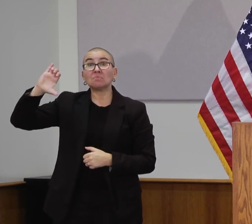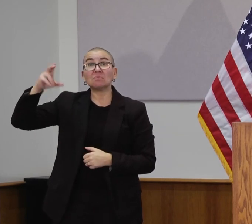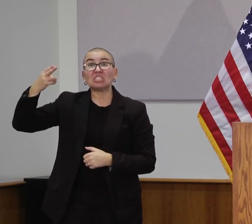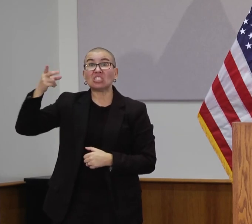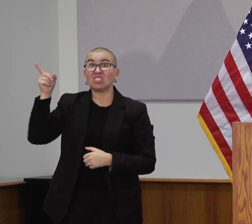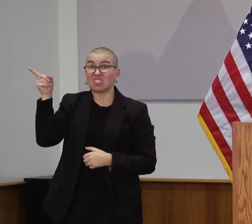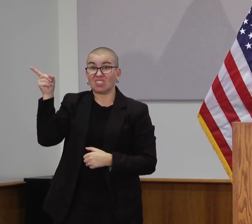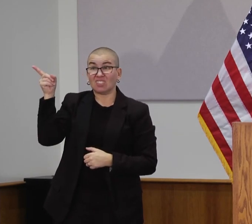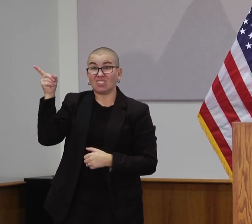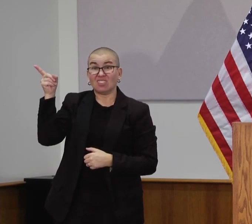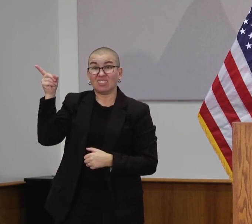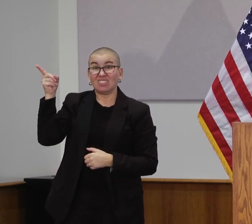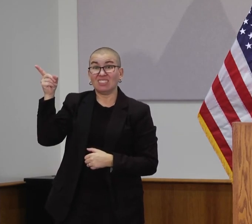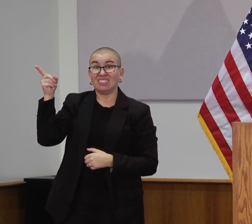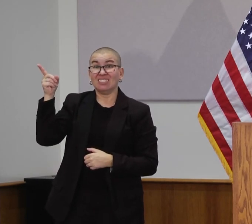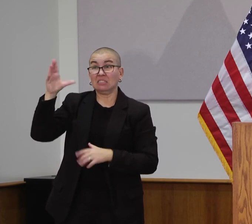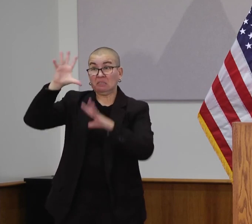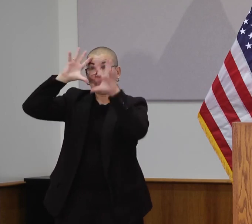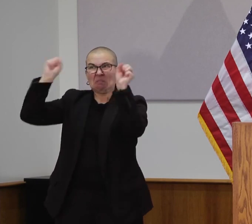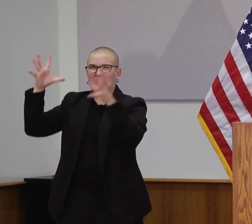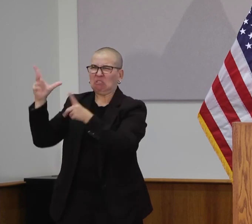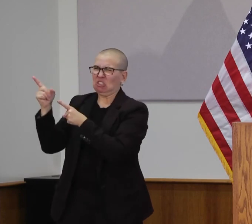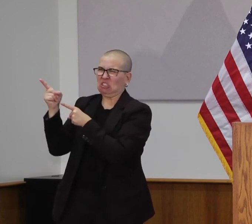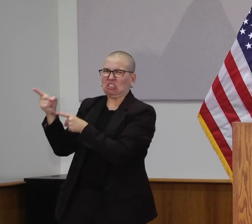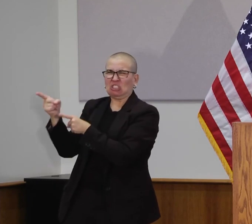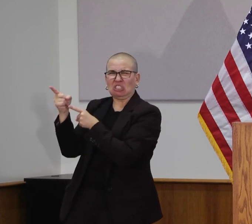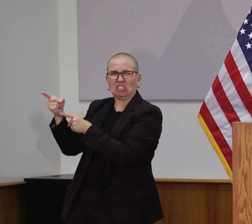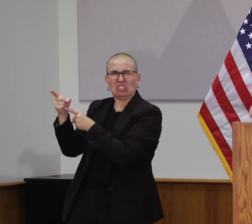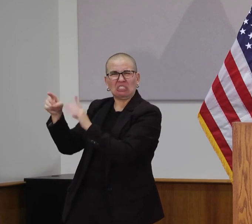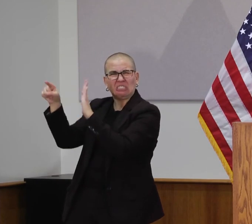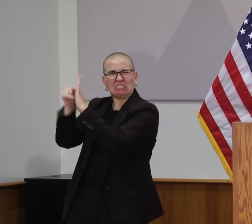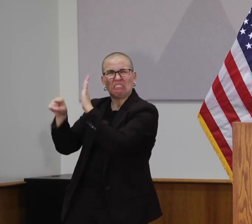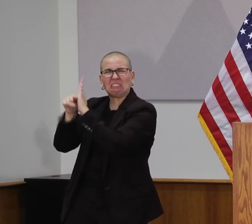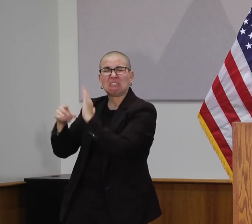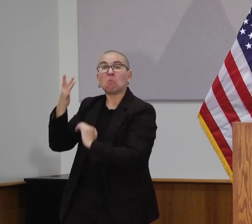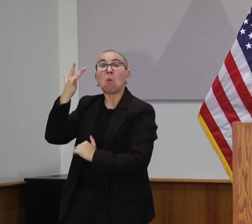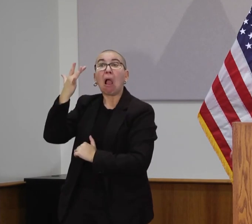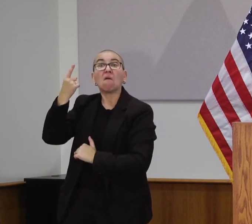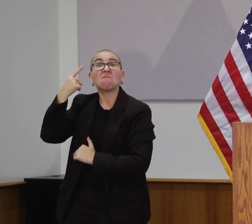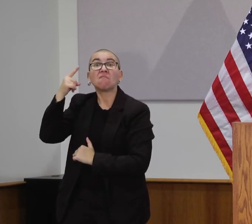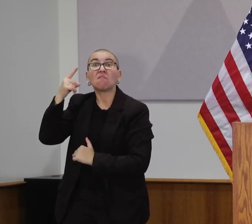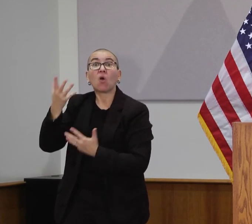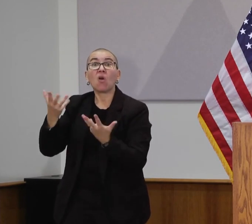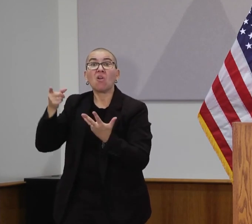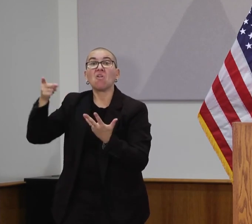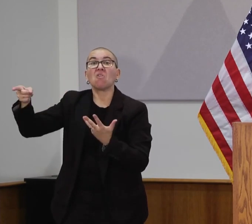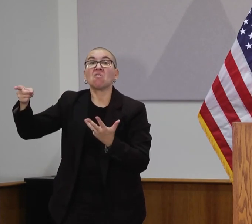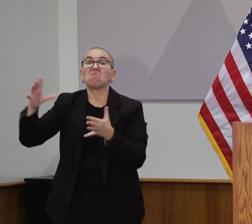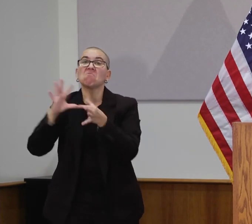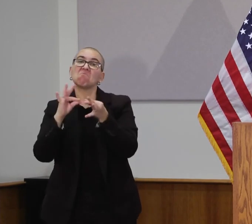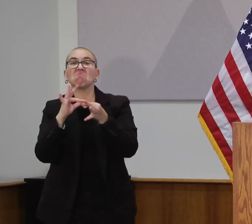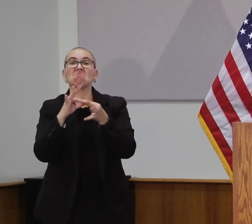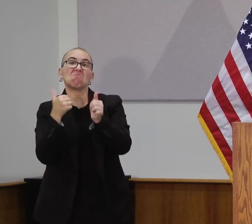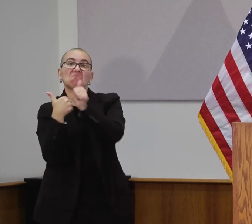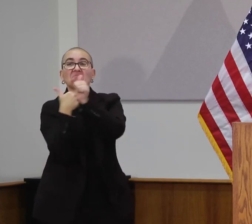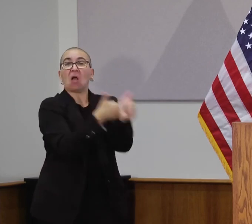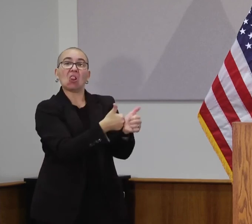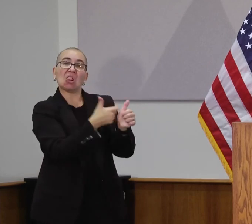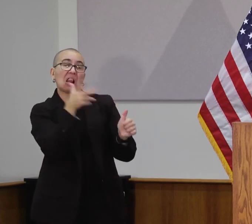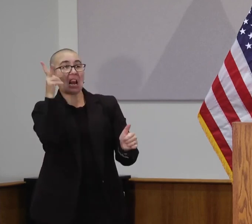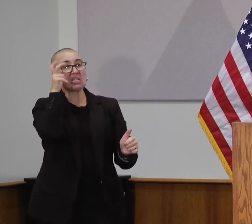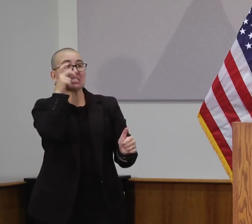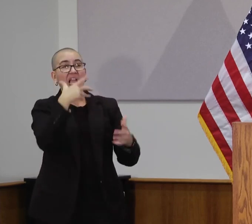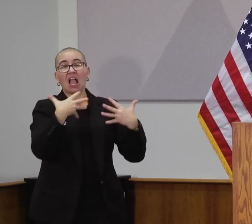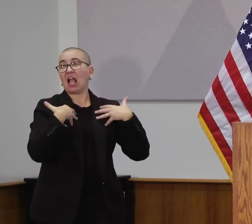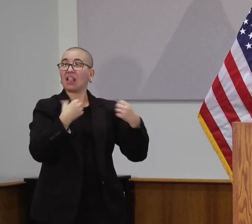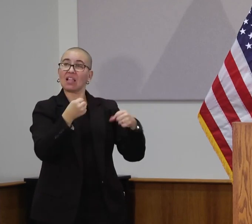advice that frontline healthcare workers are giving them. So I take this into the broader perspective. The Minnesota legislature will decide what they're going to do. I